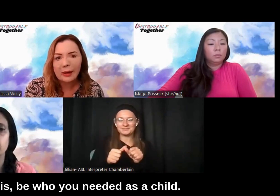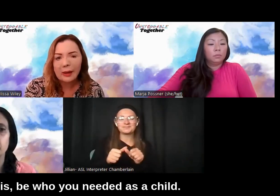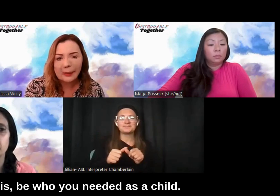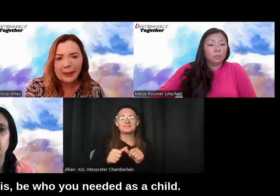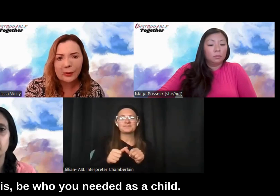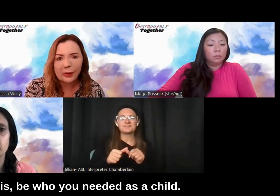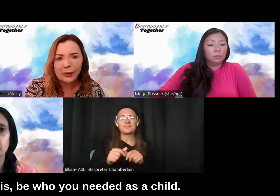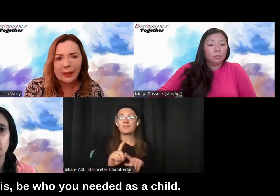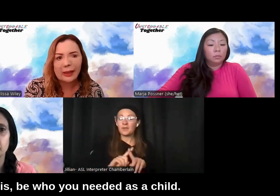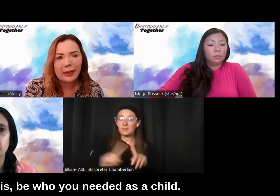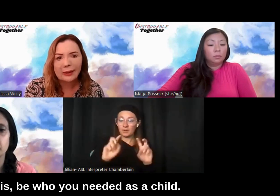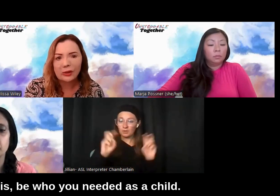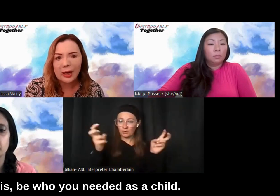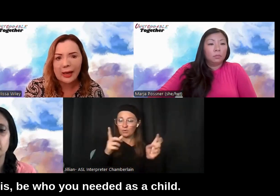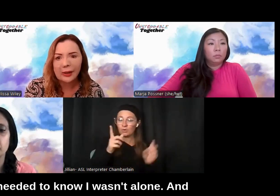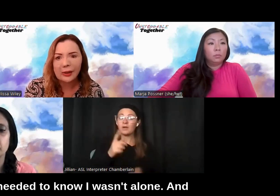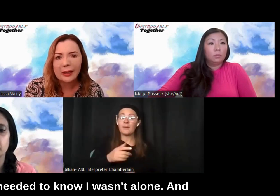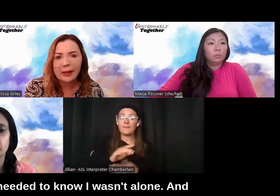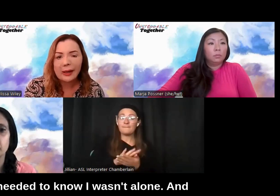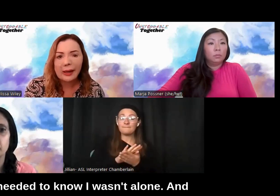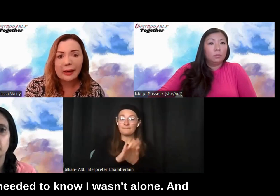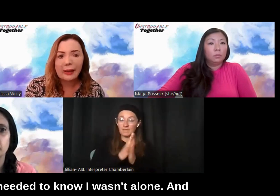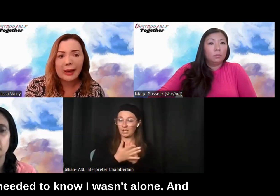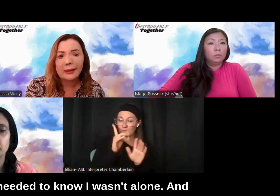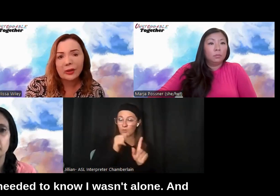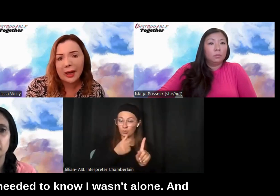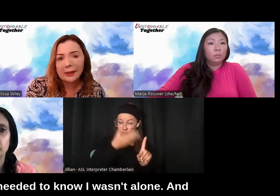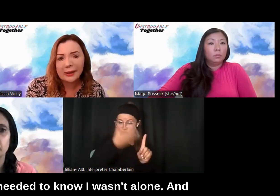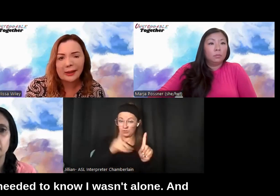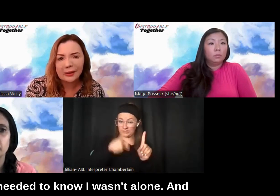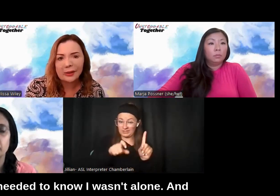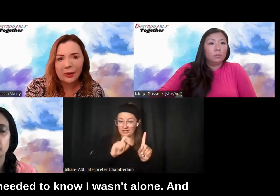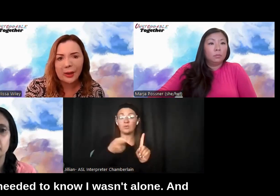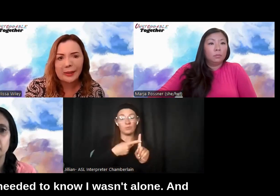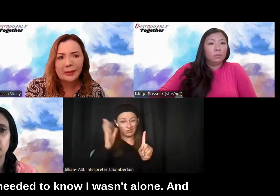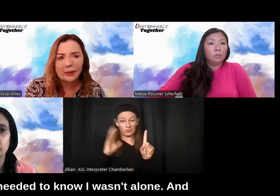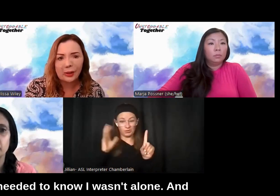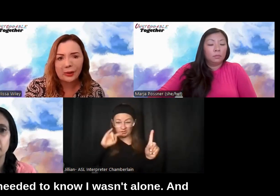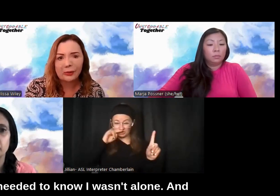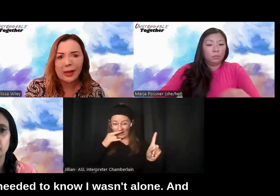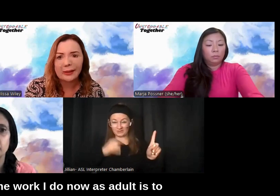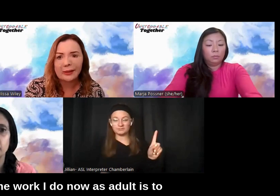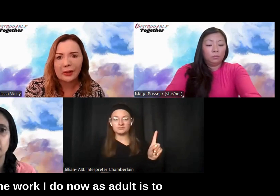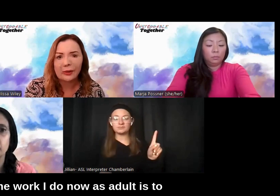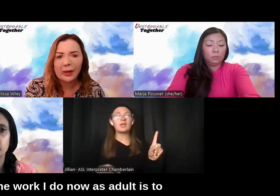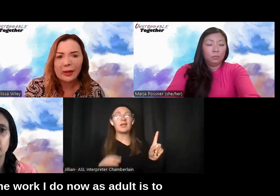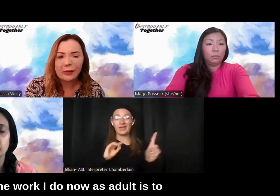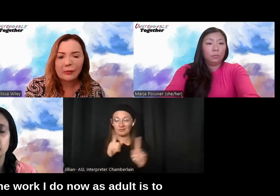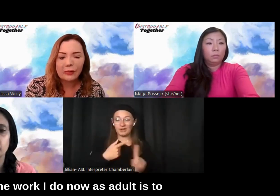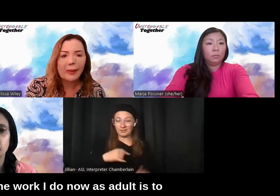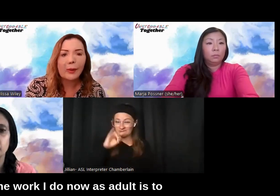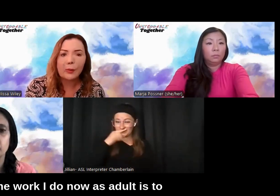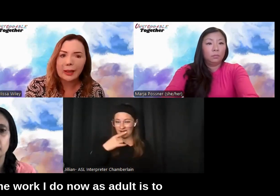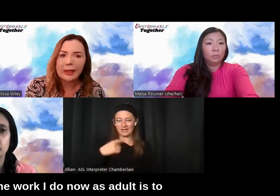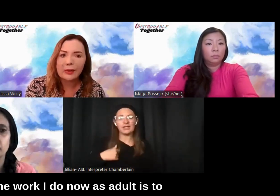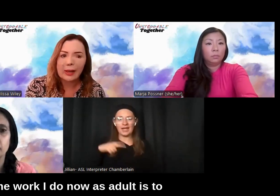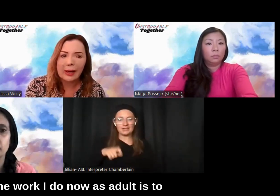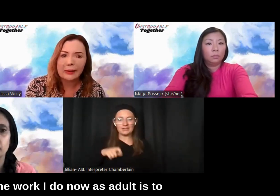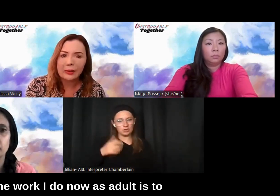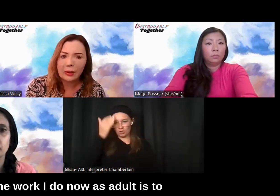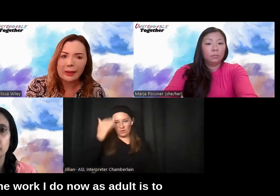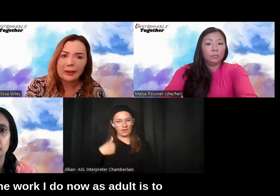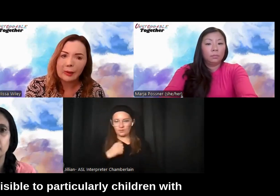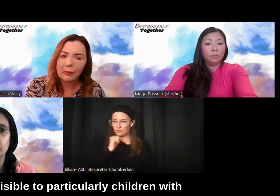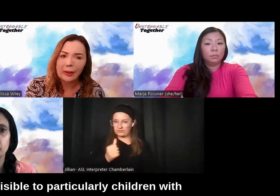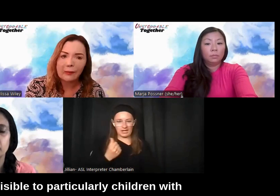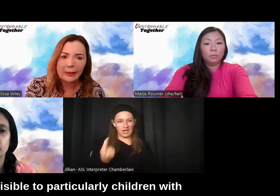is, "Be who you needed as a child." And as a child, I needed to know I wasn't alone. And so some of the work I do now